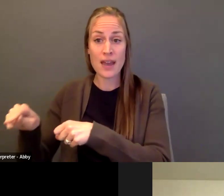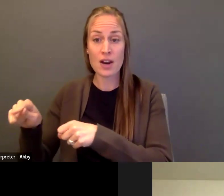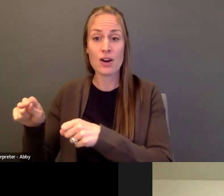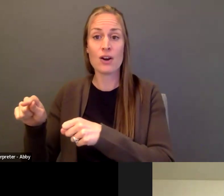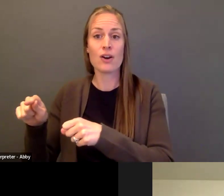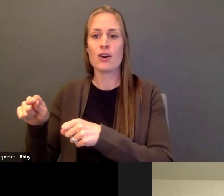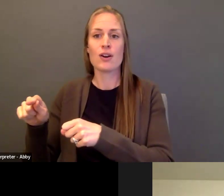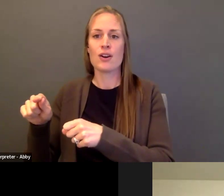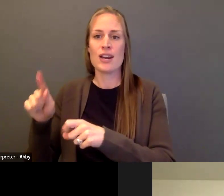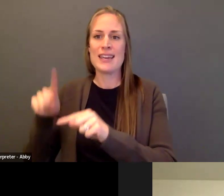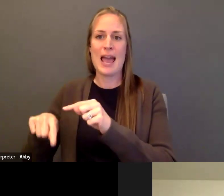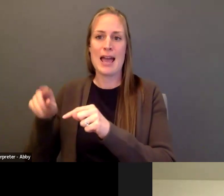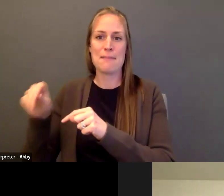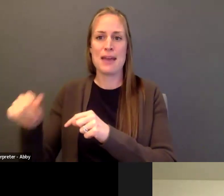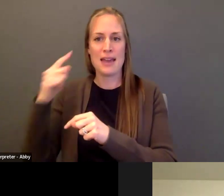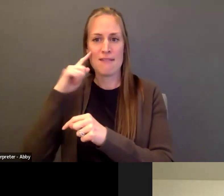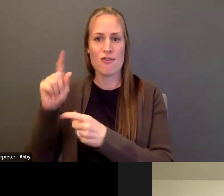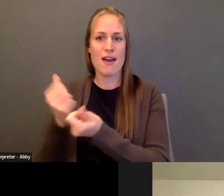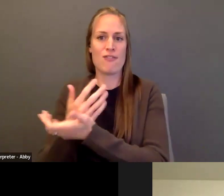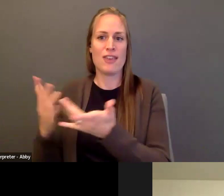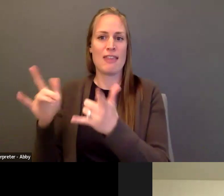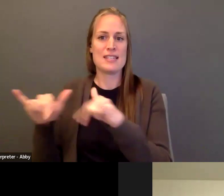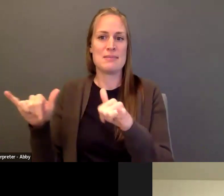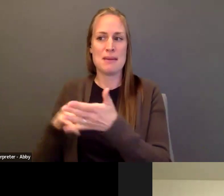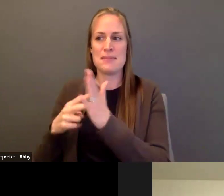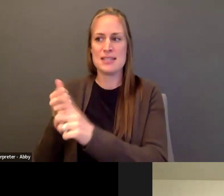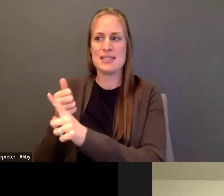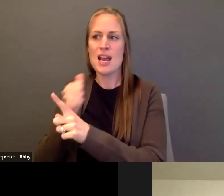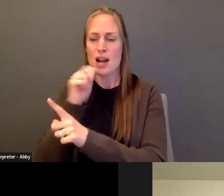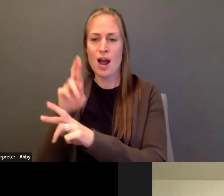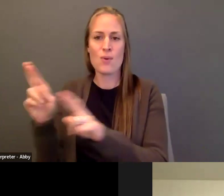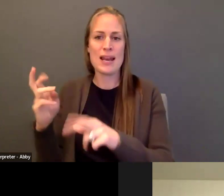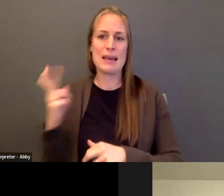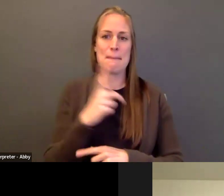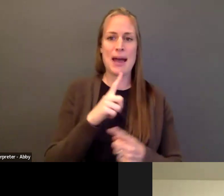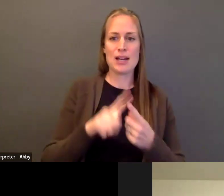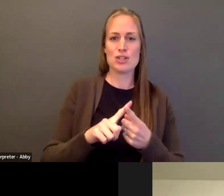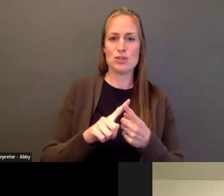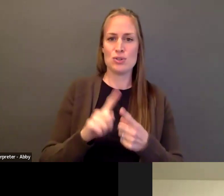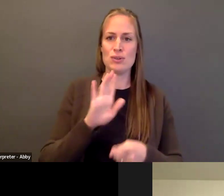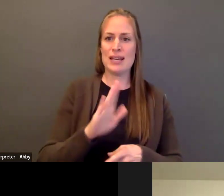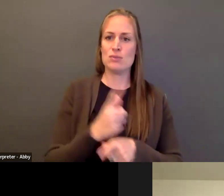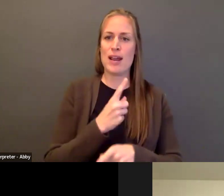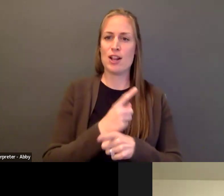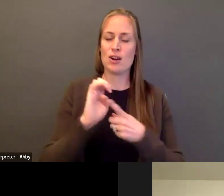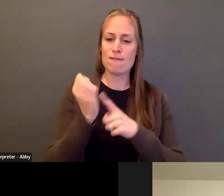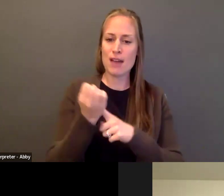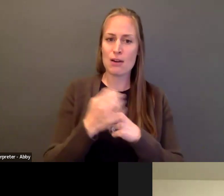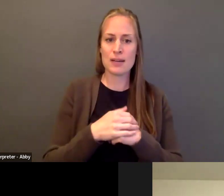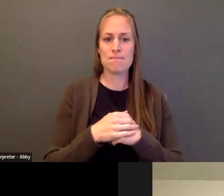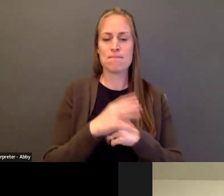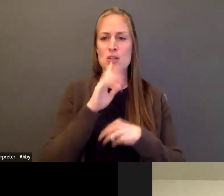not necessarily restoring or changing returned environments. Talked about the differences, IQs, high